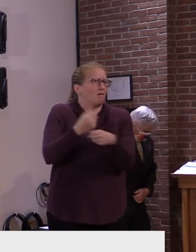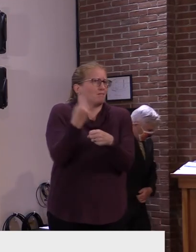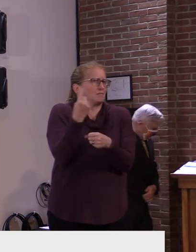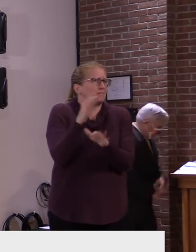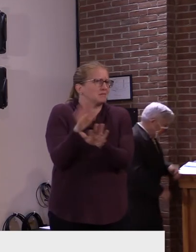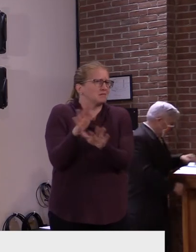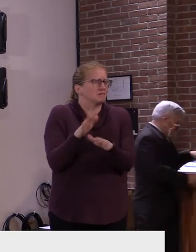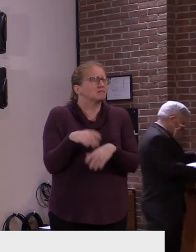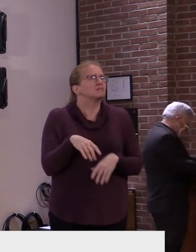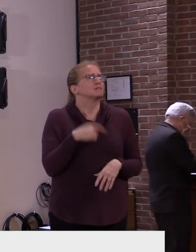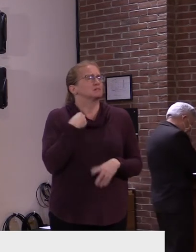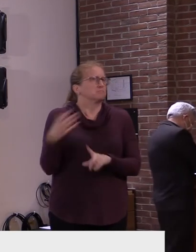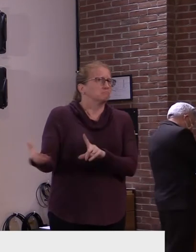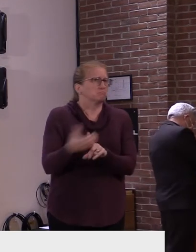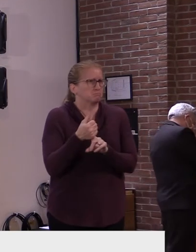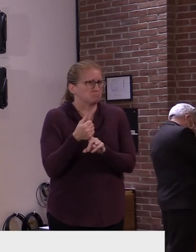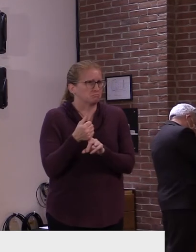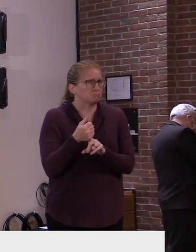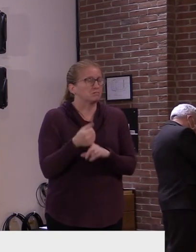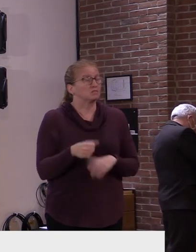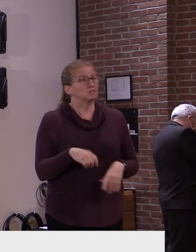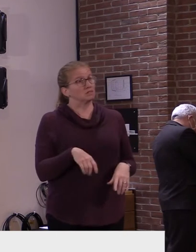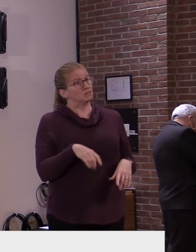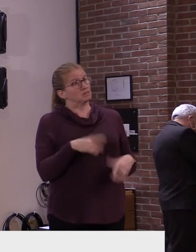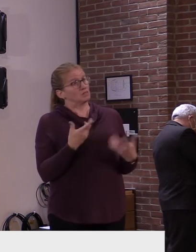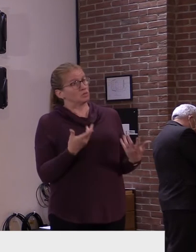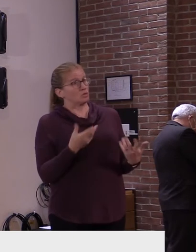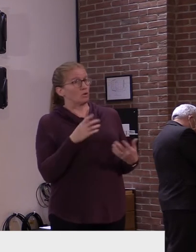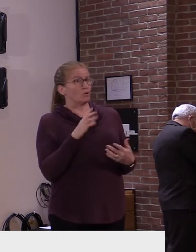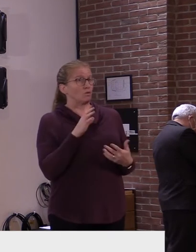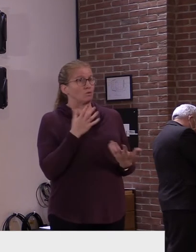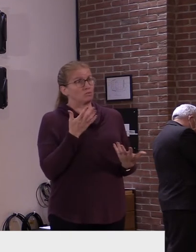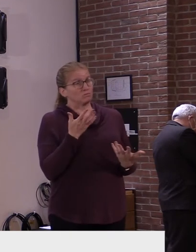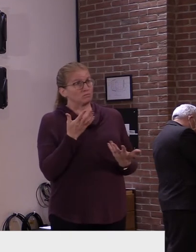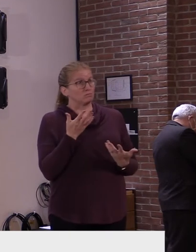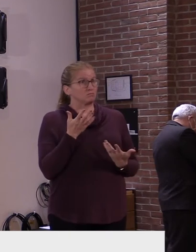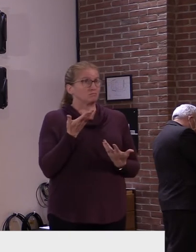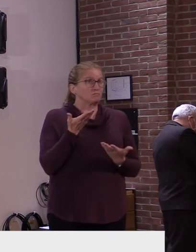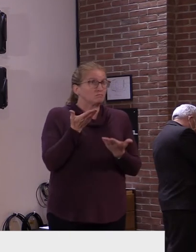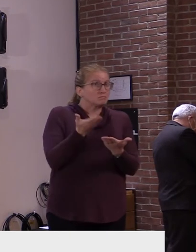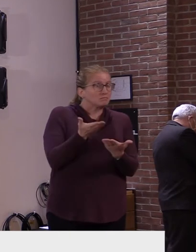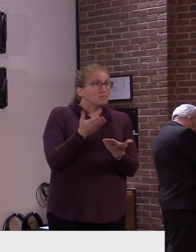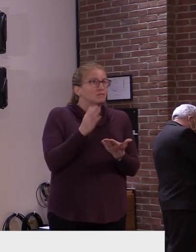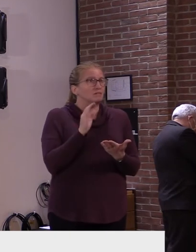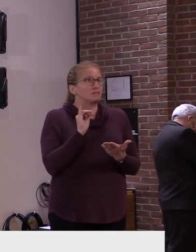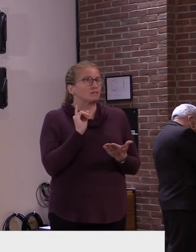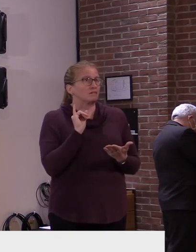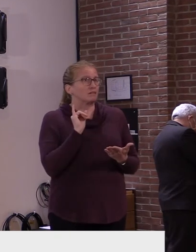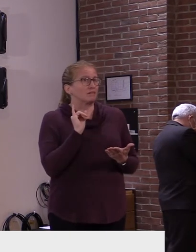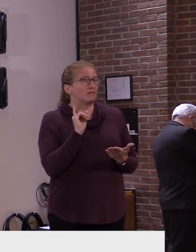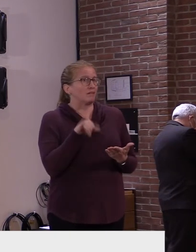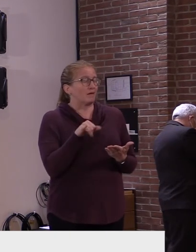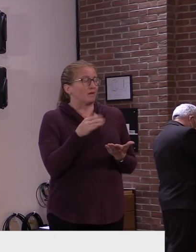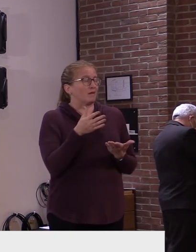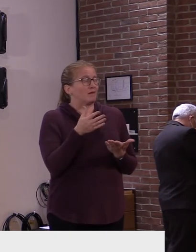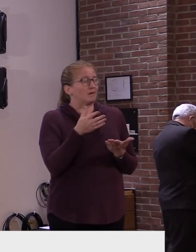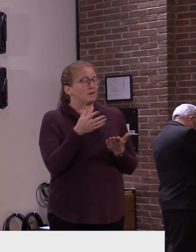this as another example of uh a new law where